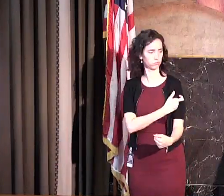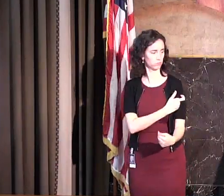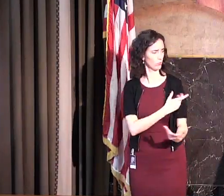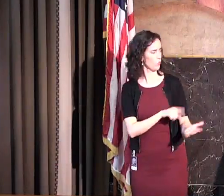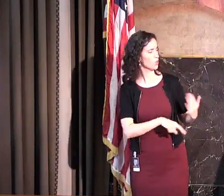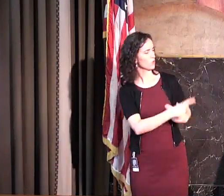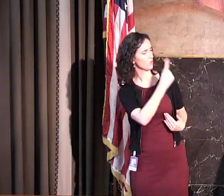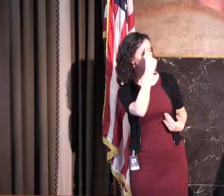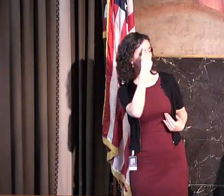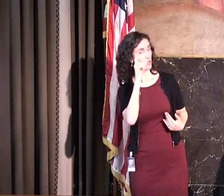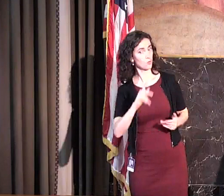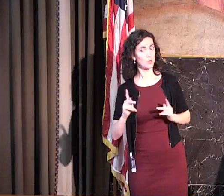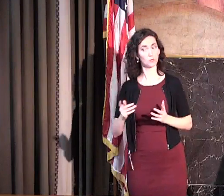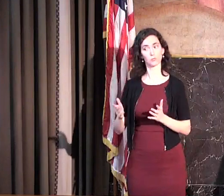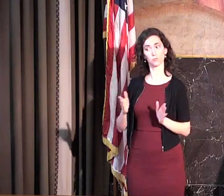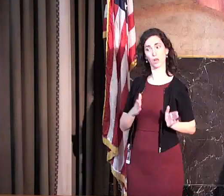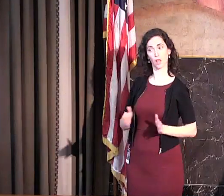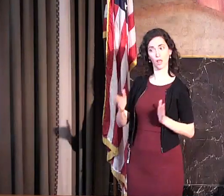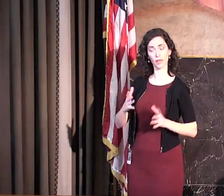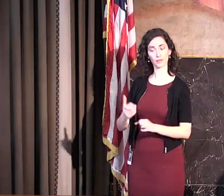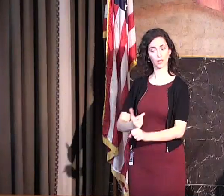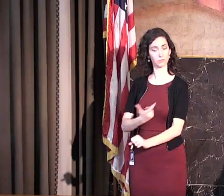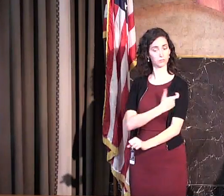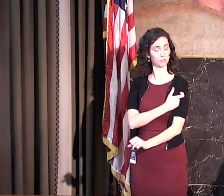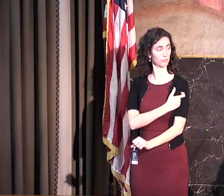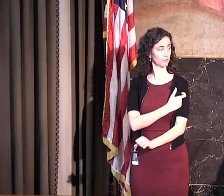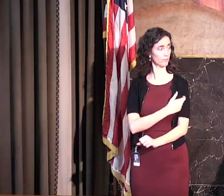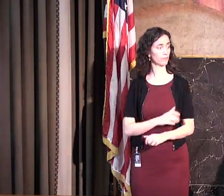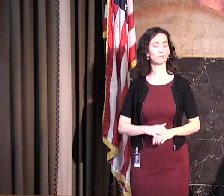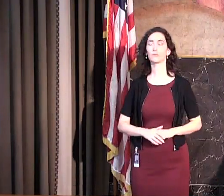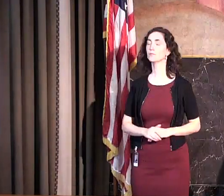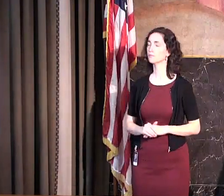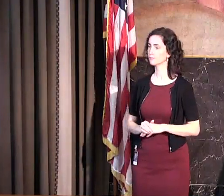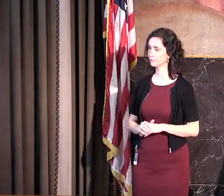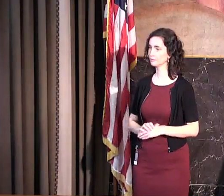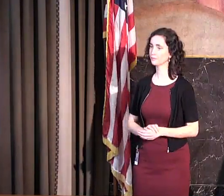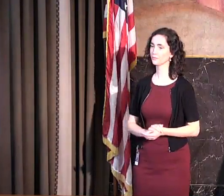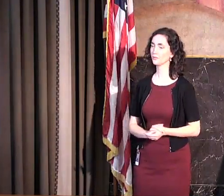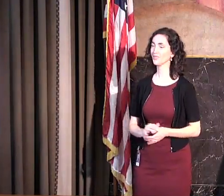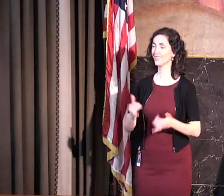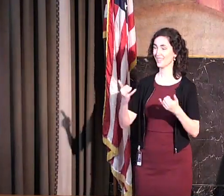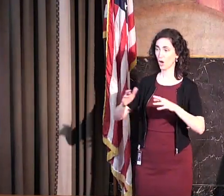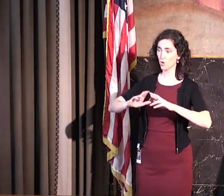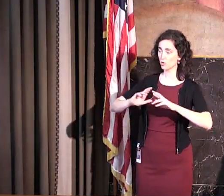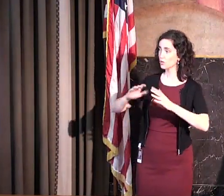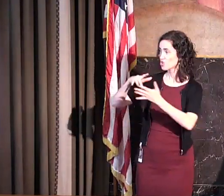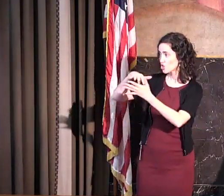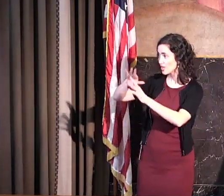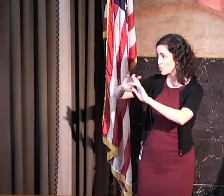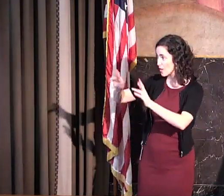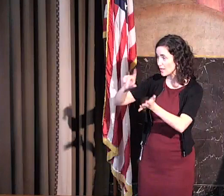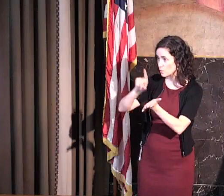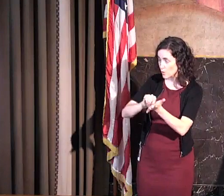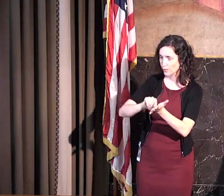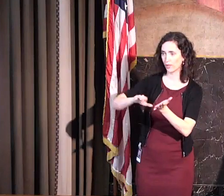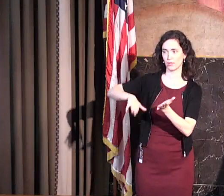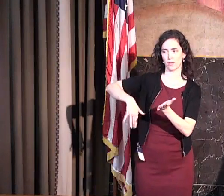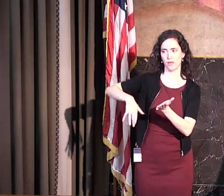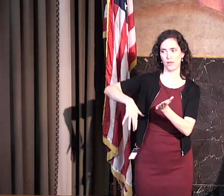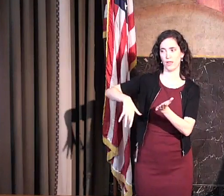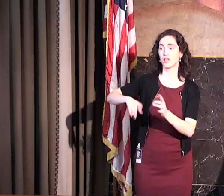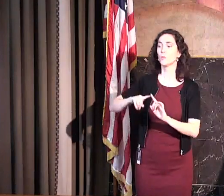to get a booster shot soon? Nothing is really fit to print right now. I do think booster shots will